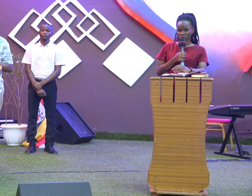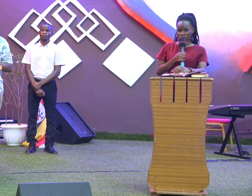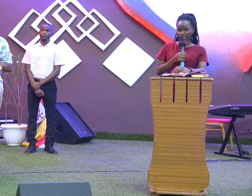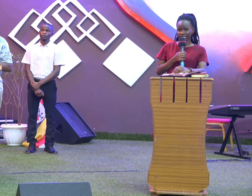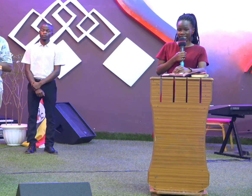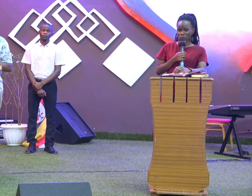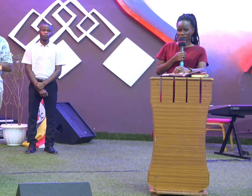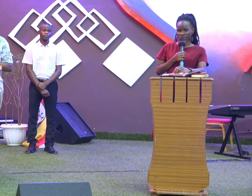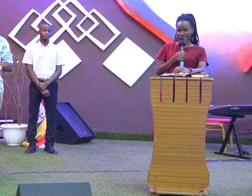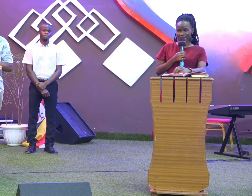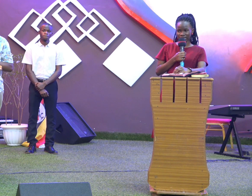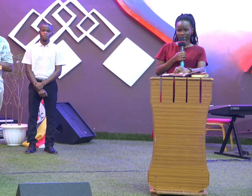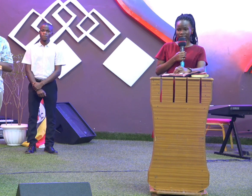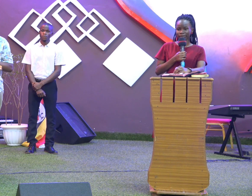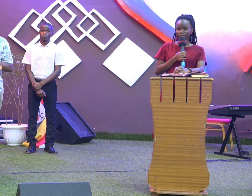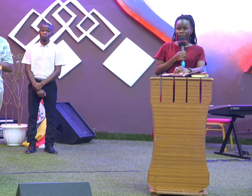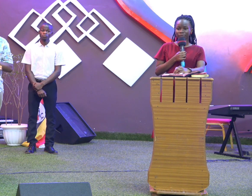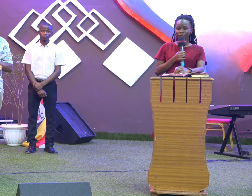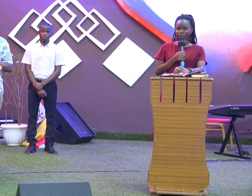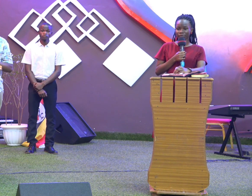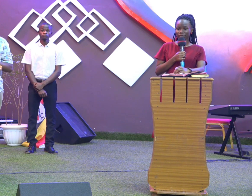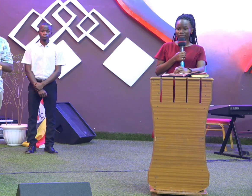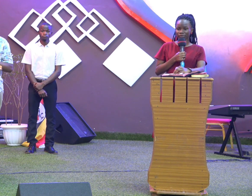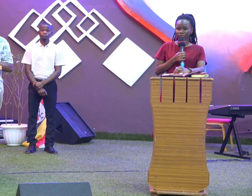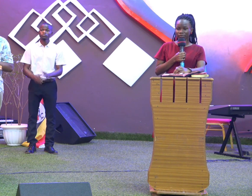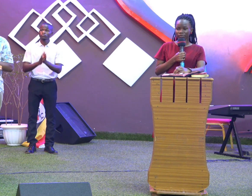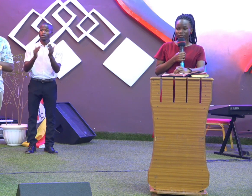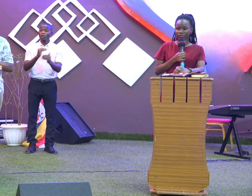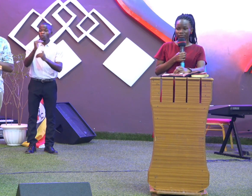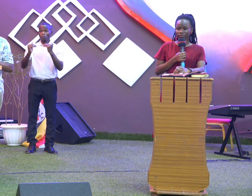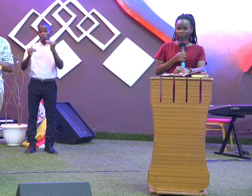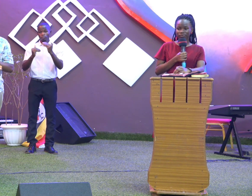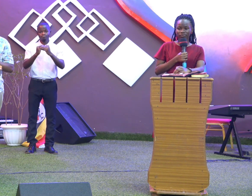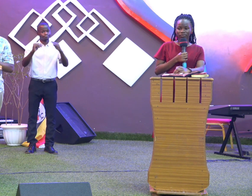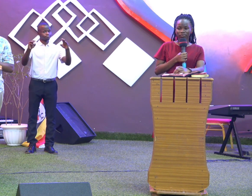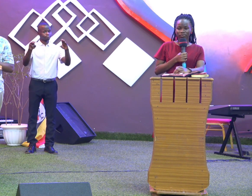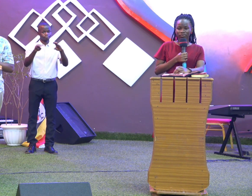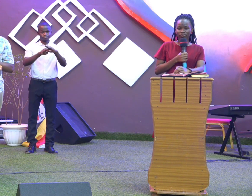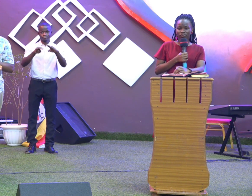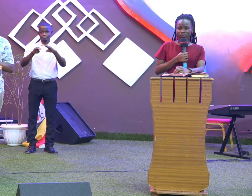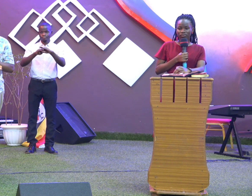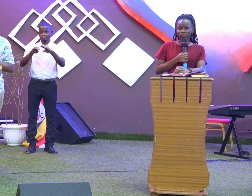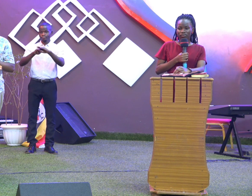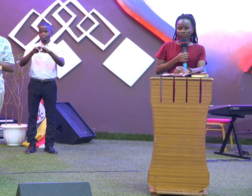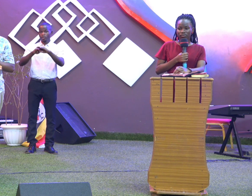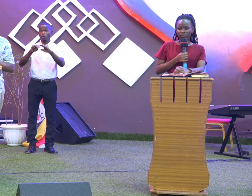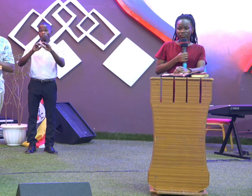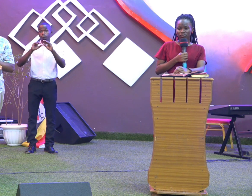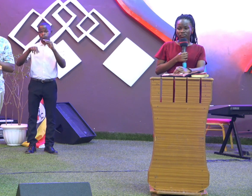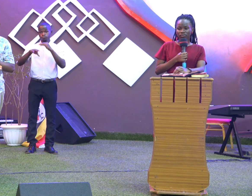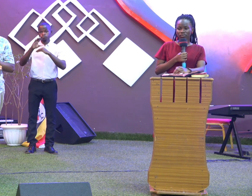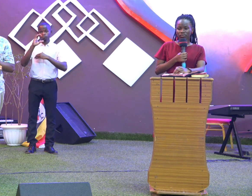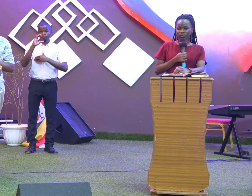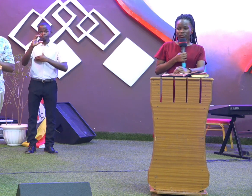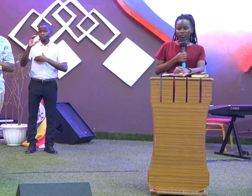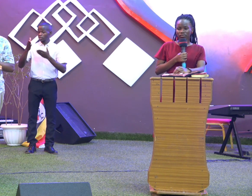that our strength is in you watching us. Buli muntu yenna member wa UCC ali ebweru n'ali mu Uganda, njagala